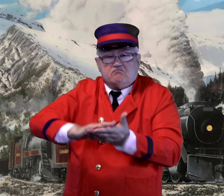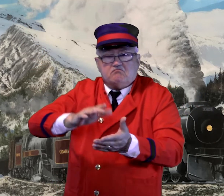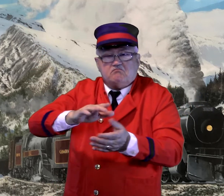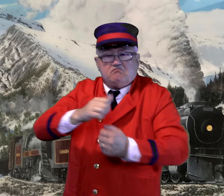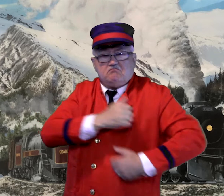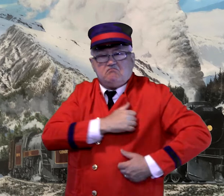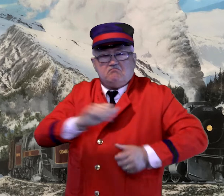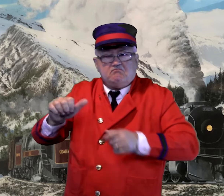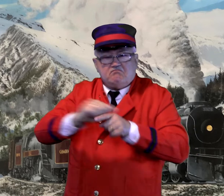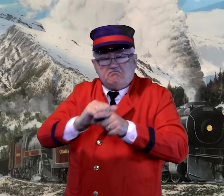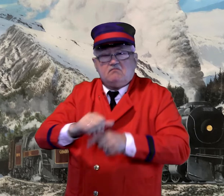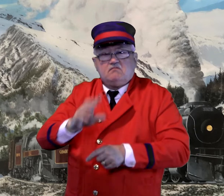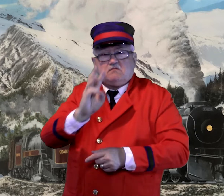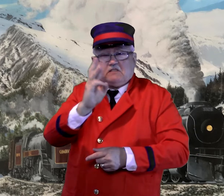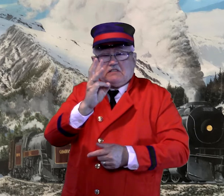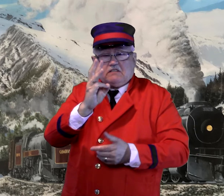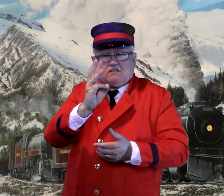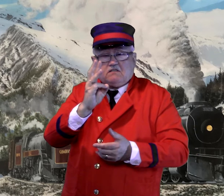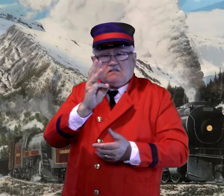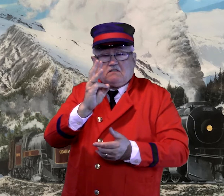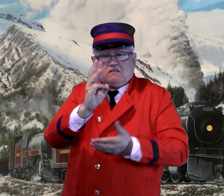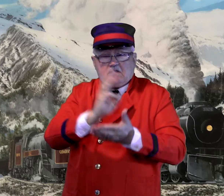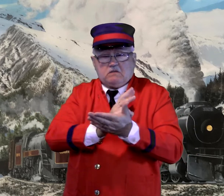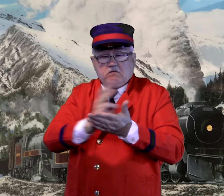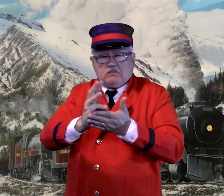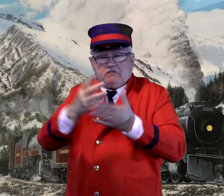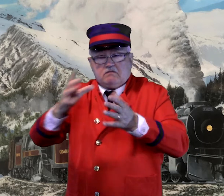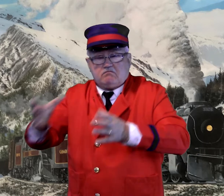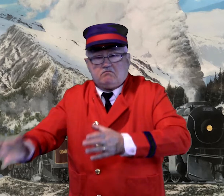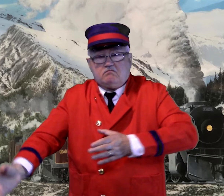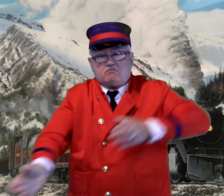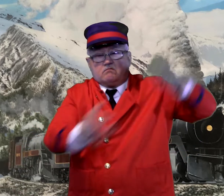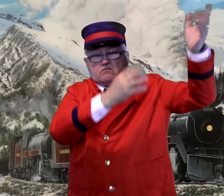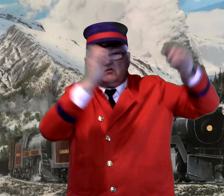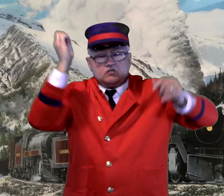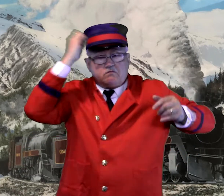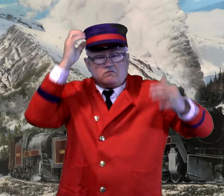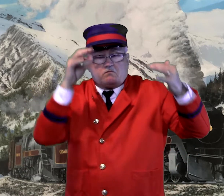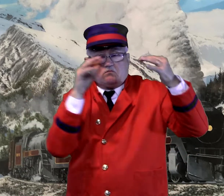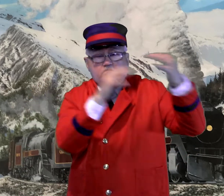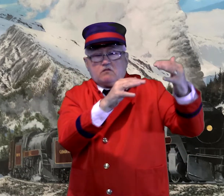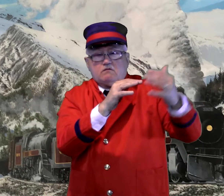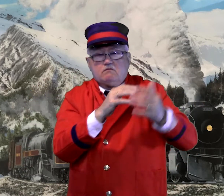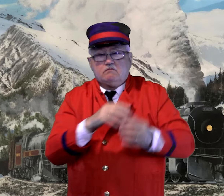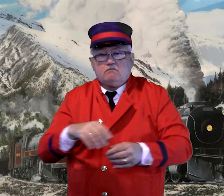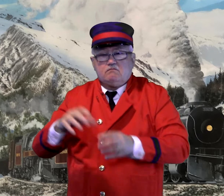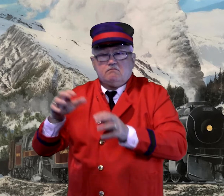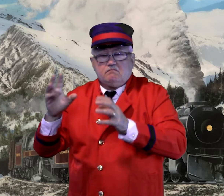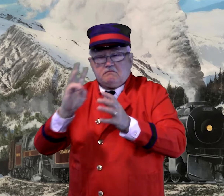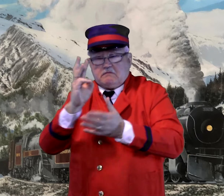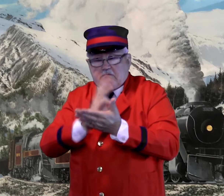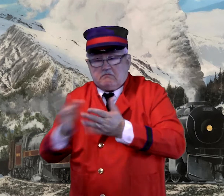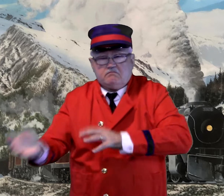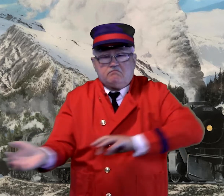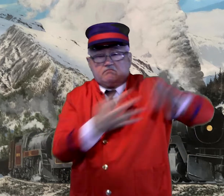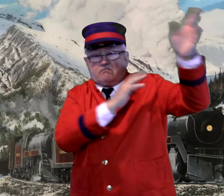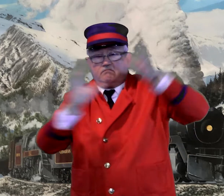communication was clear and unobstructed. The personnel attended the training for 6 weeks before being sent off